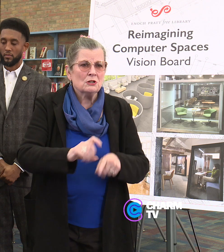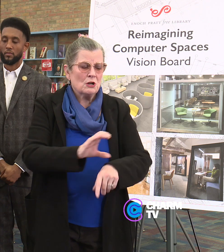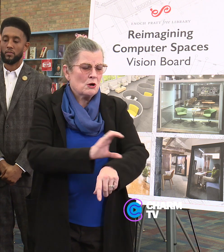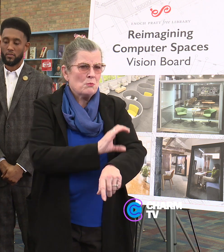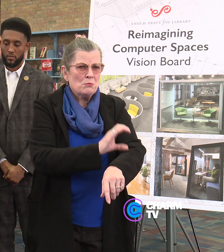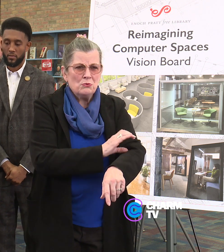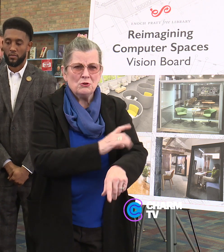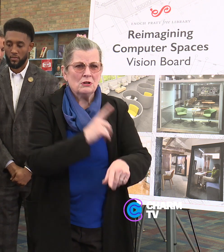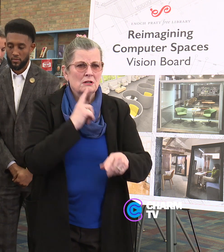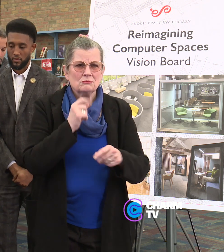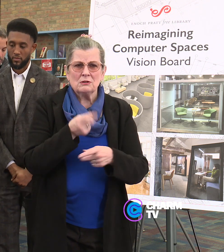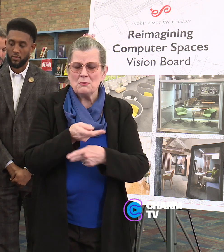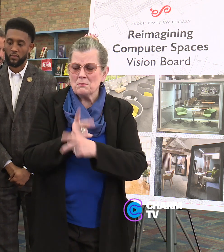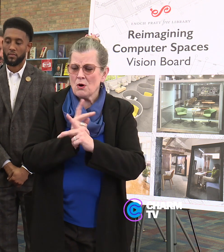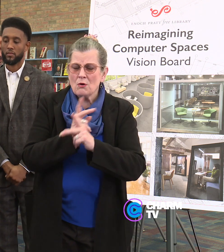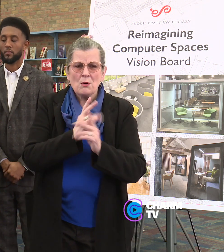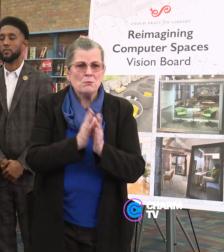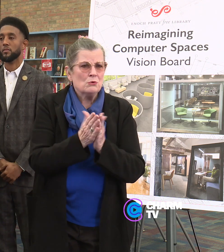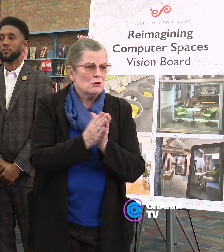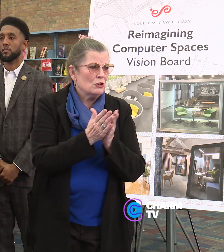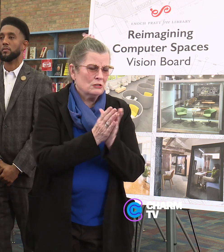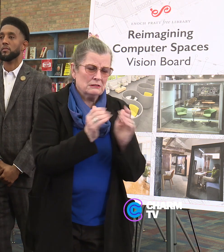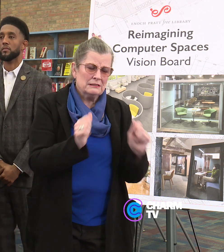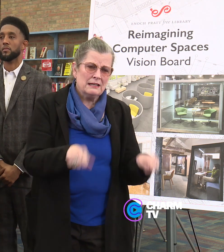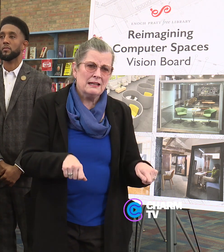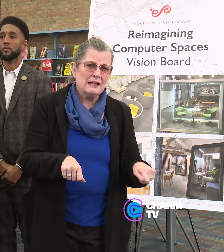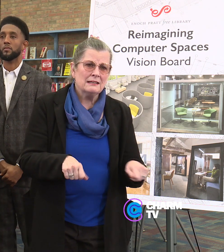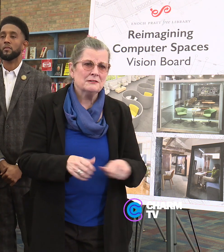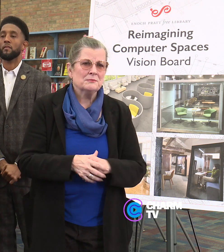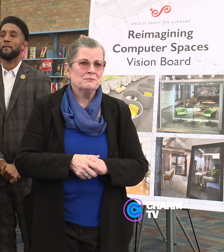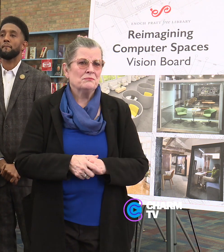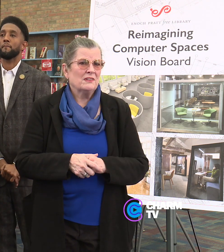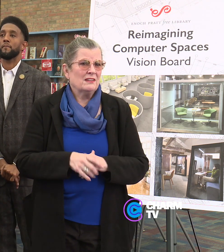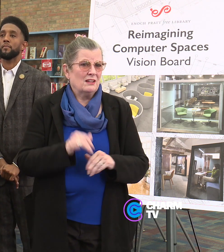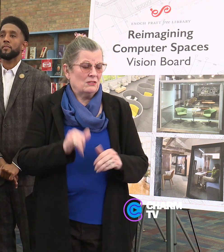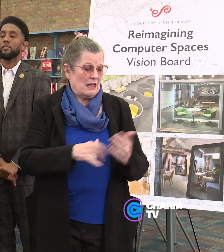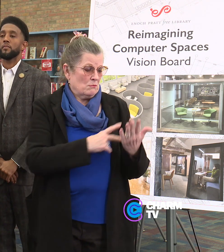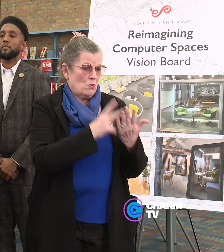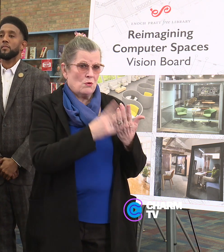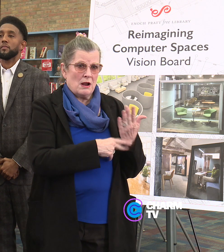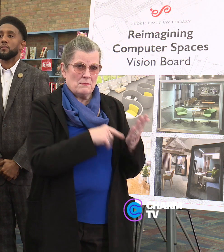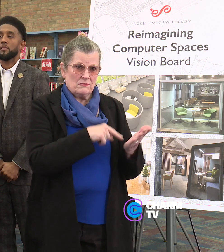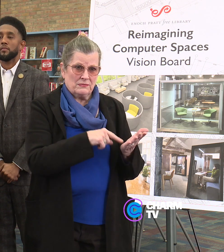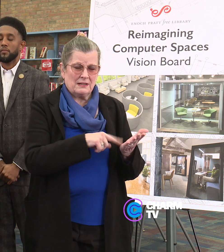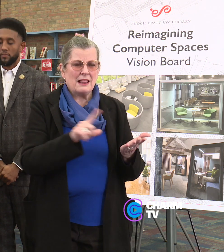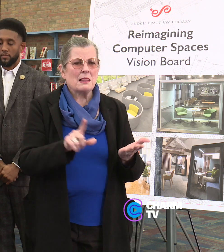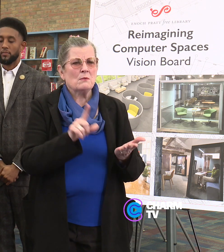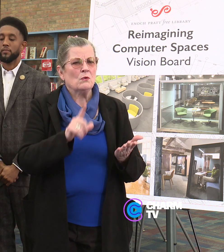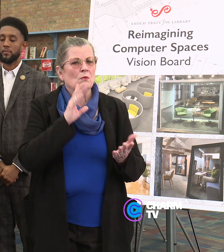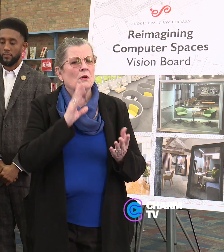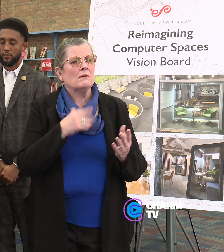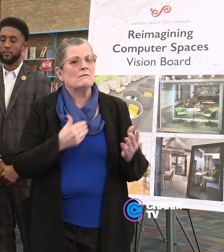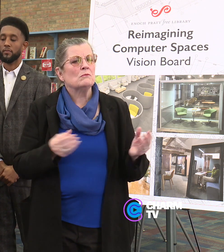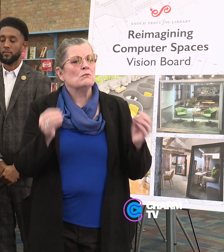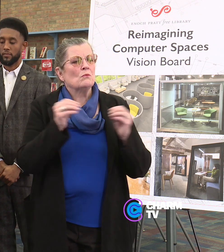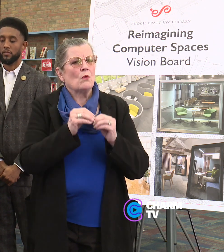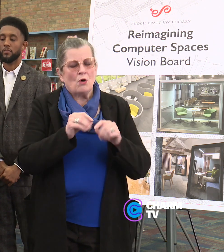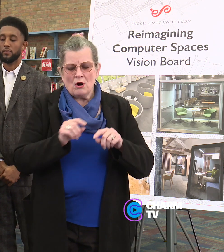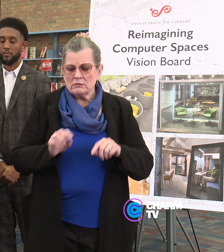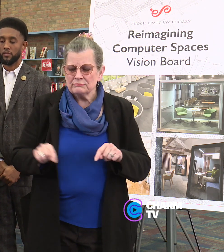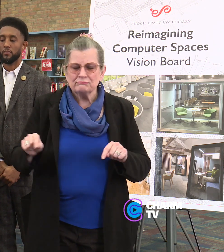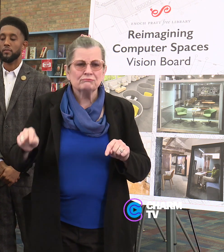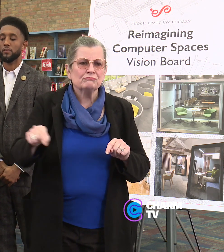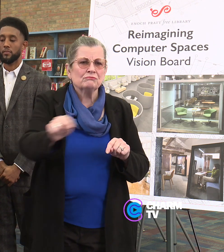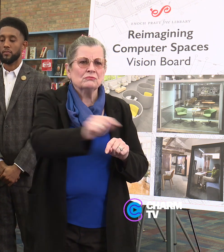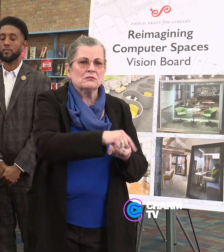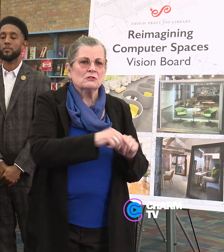book. With Pratt Anywhere, we'll expand the Library of Things to more Pratt branches and to partner